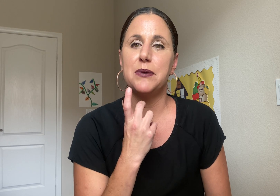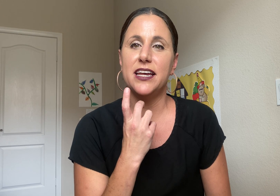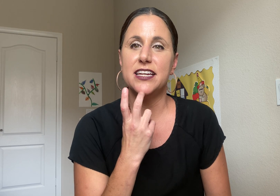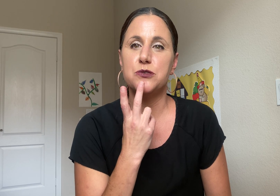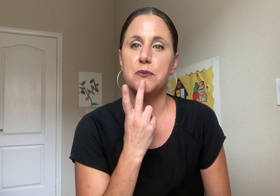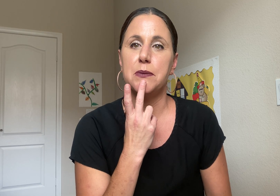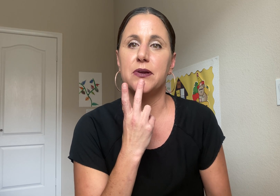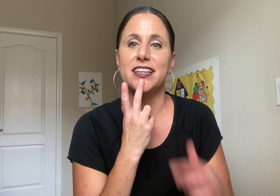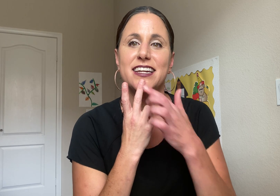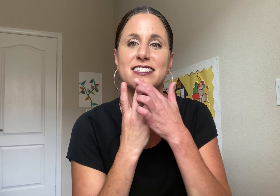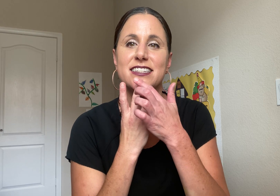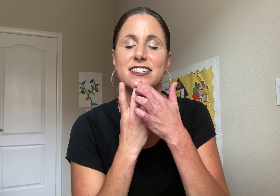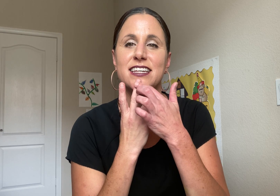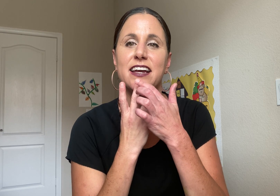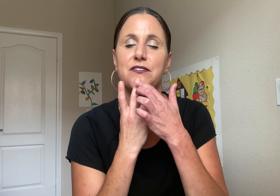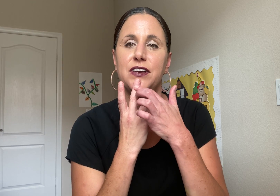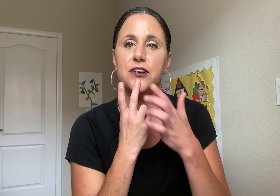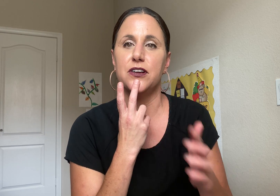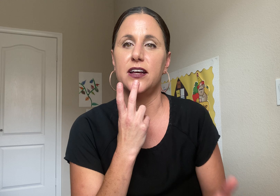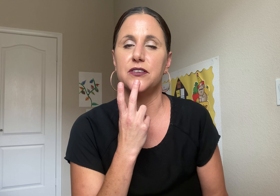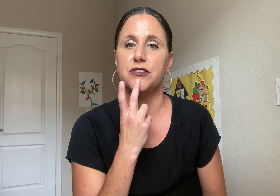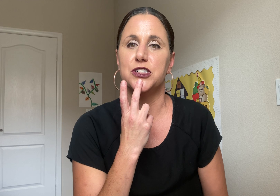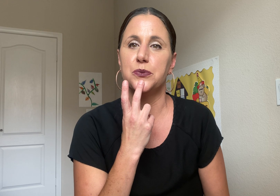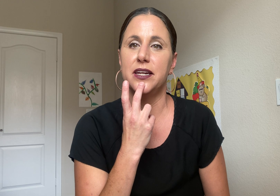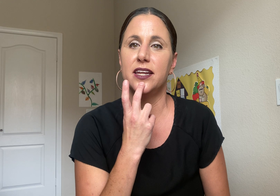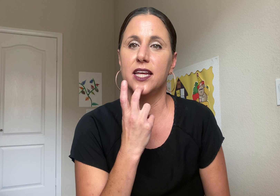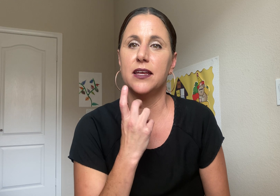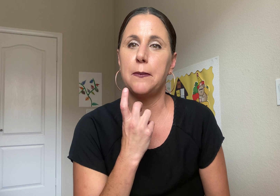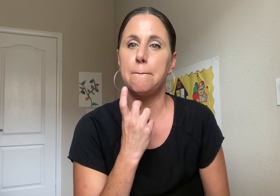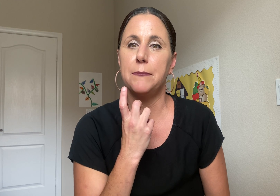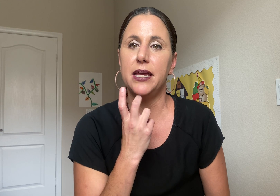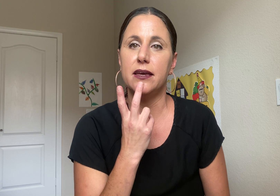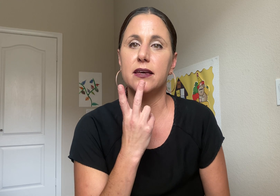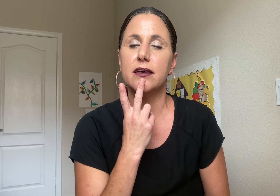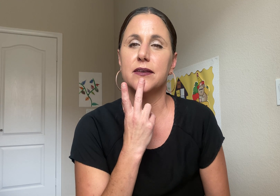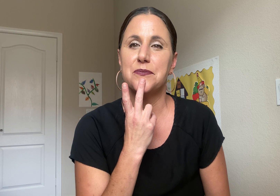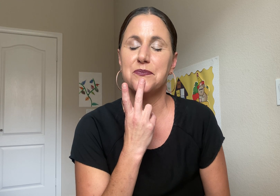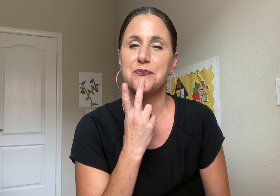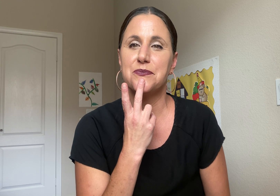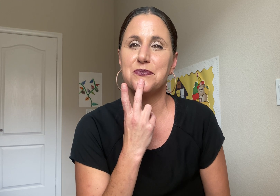pink is remembering that it's the second finger, not the first one. Pink.